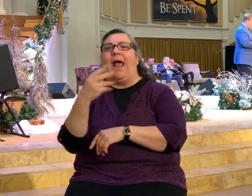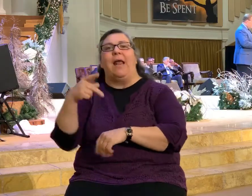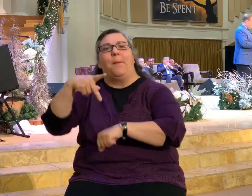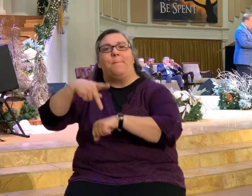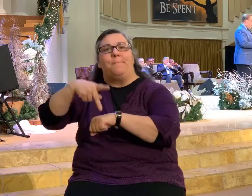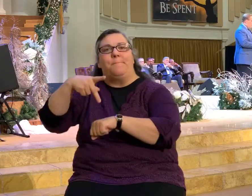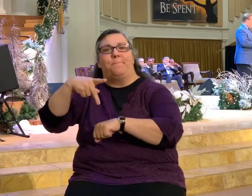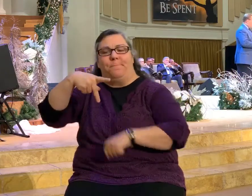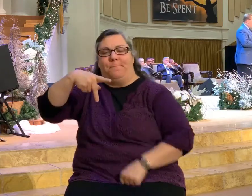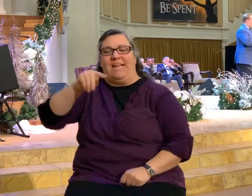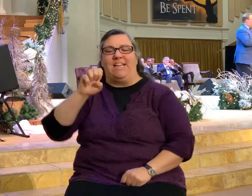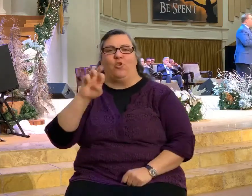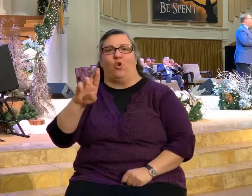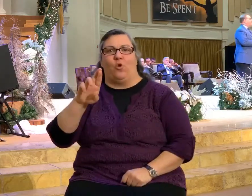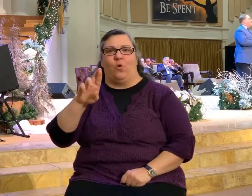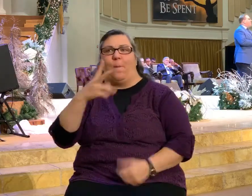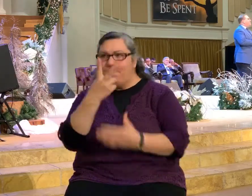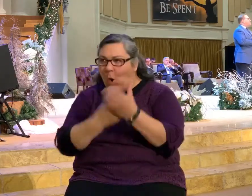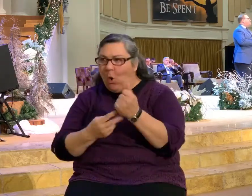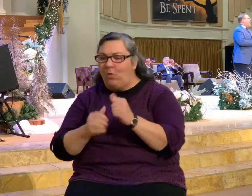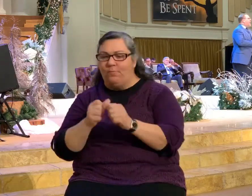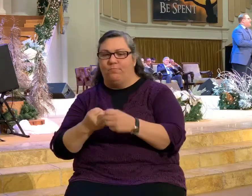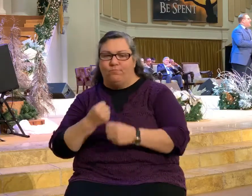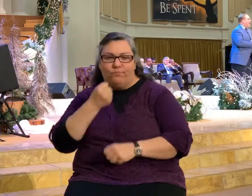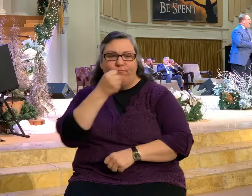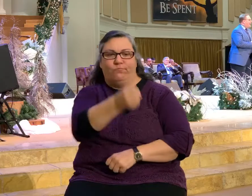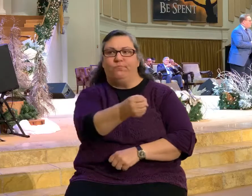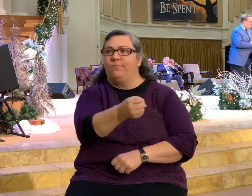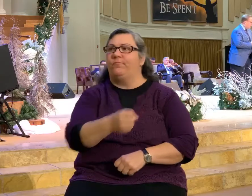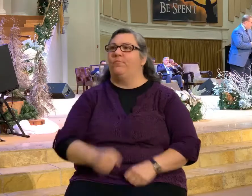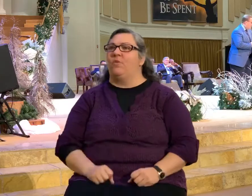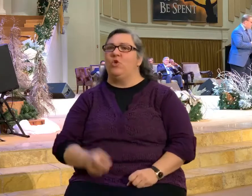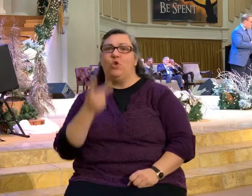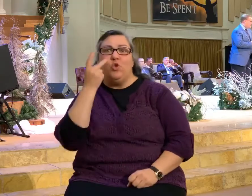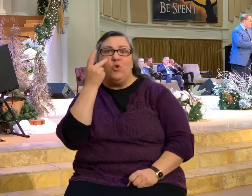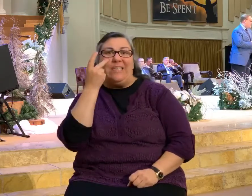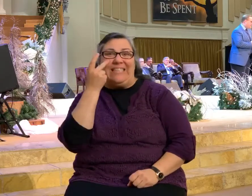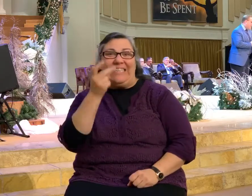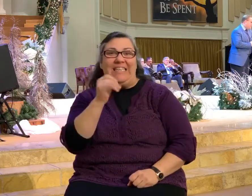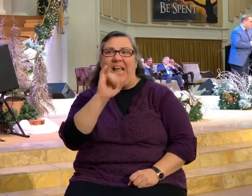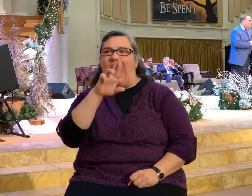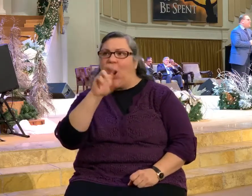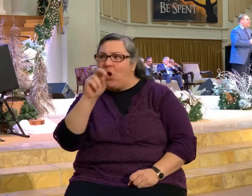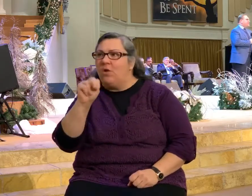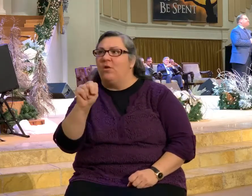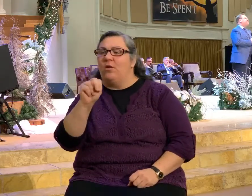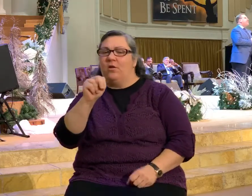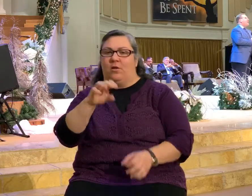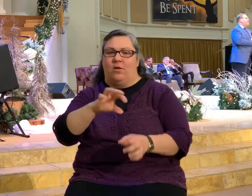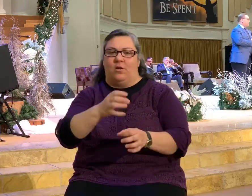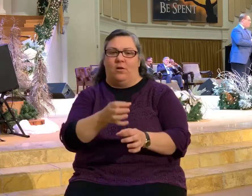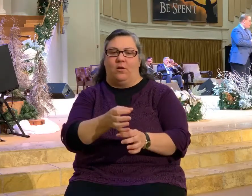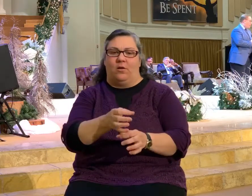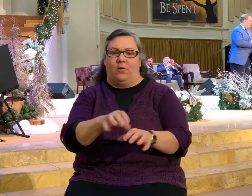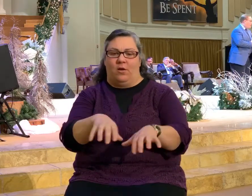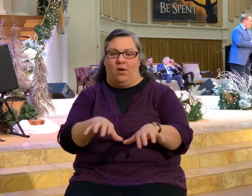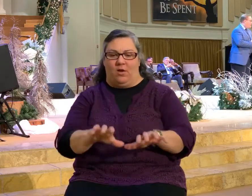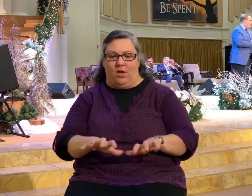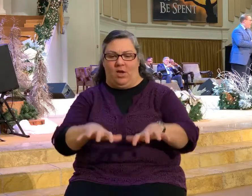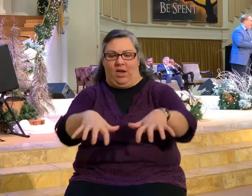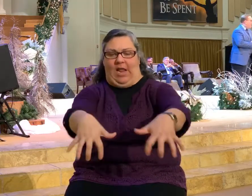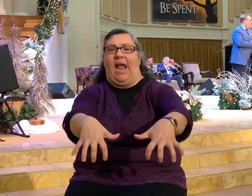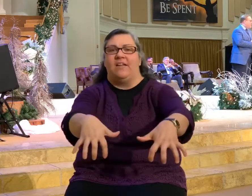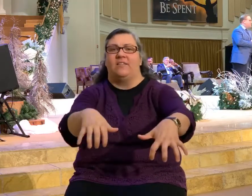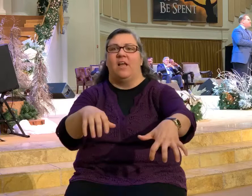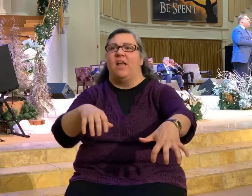imprisoned. There you will see those mighty iron legs in Daniel's vision of his great